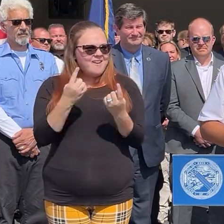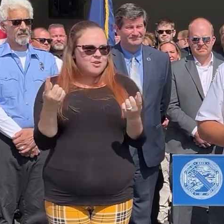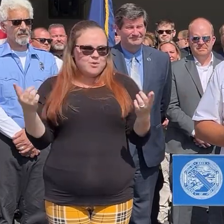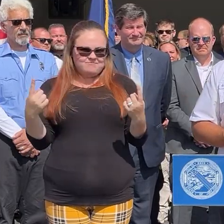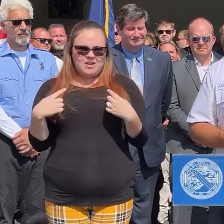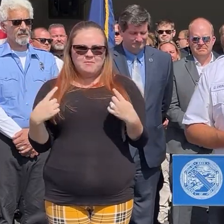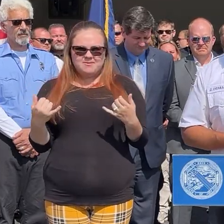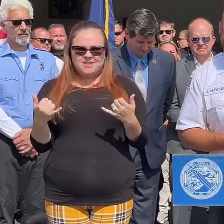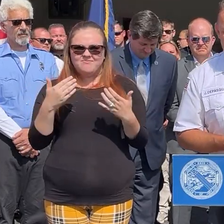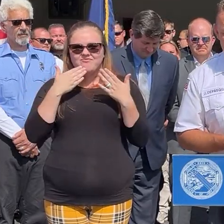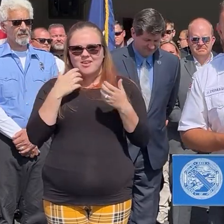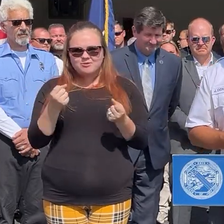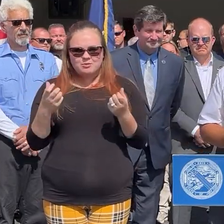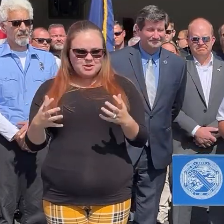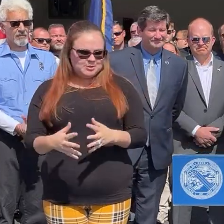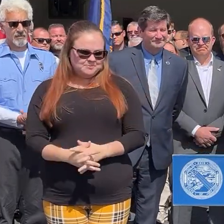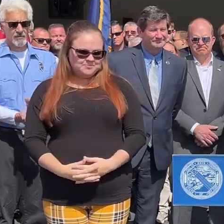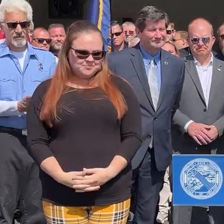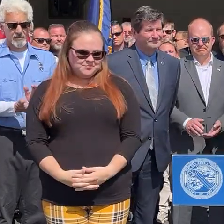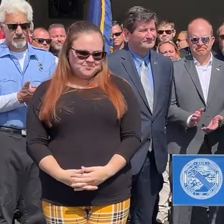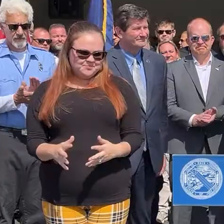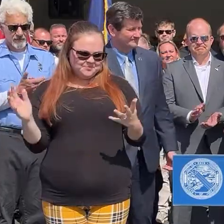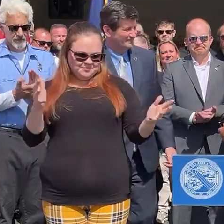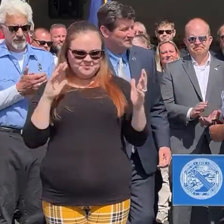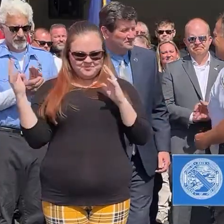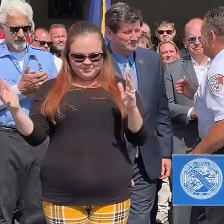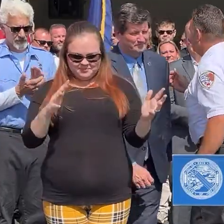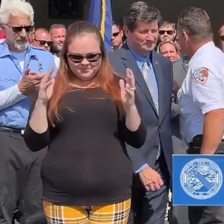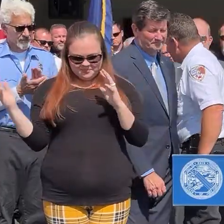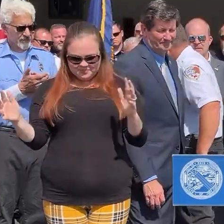today. So thank you very much.